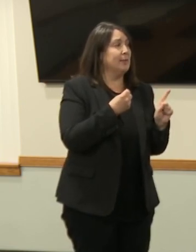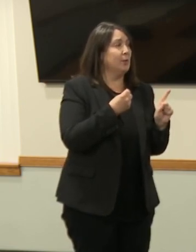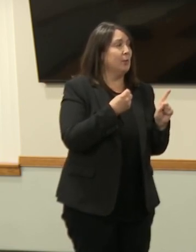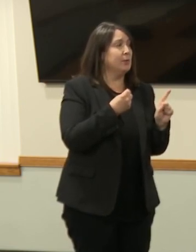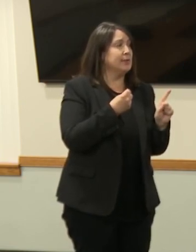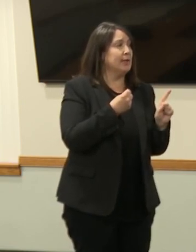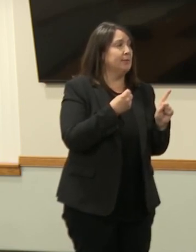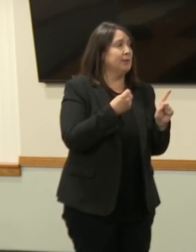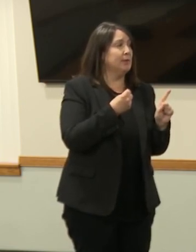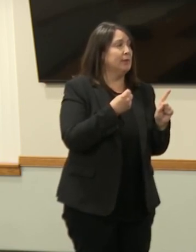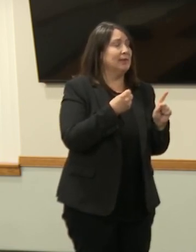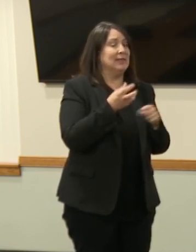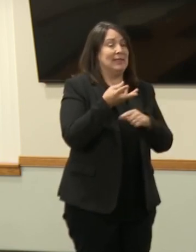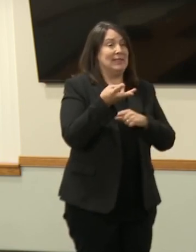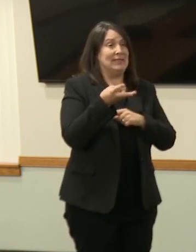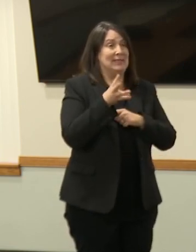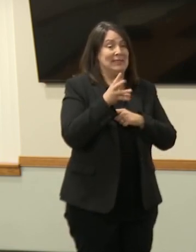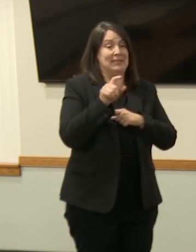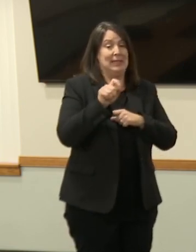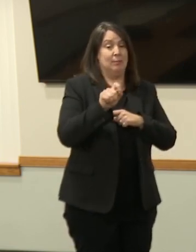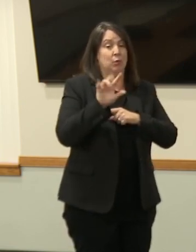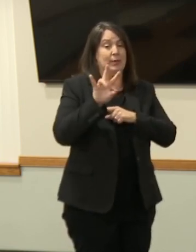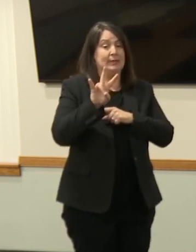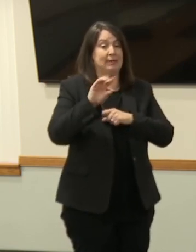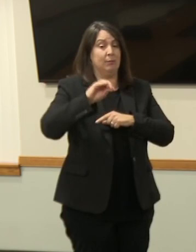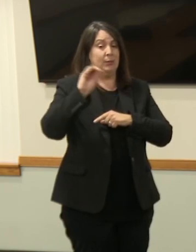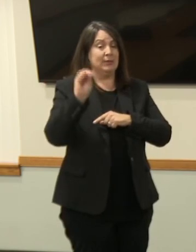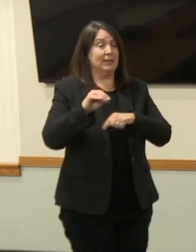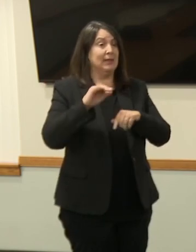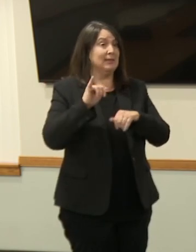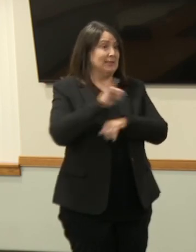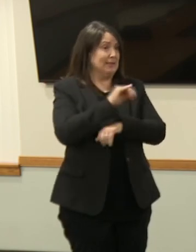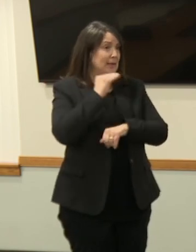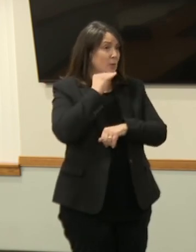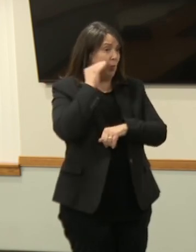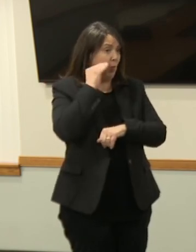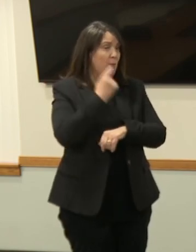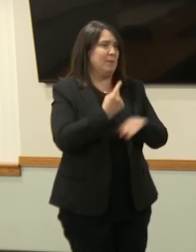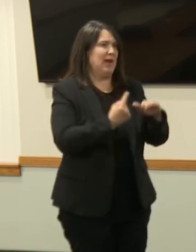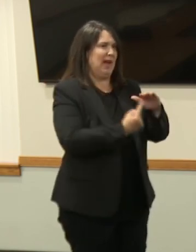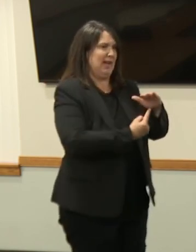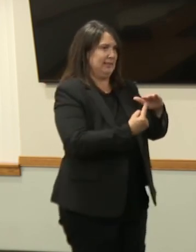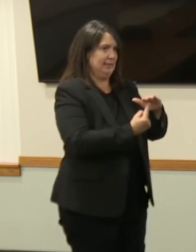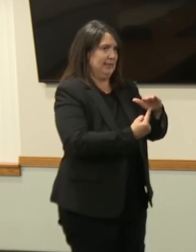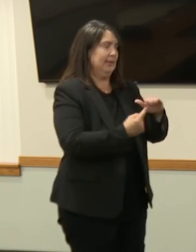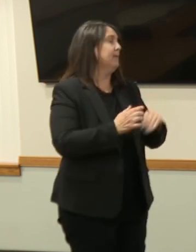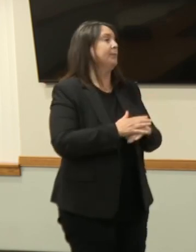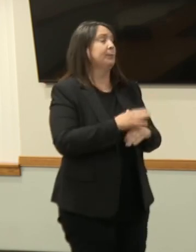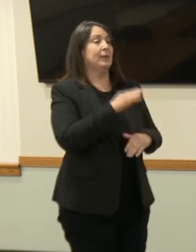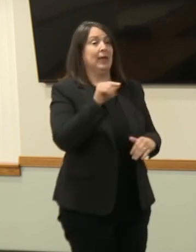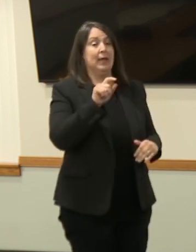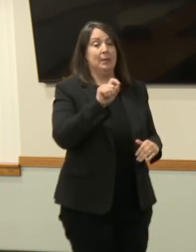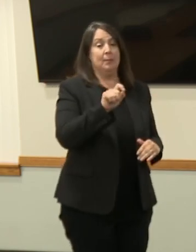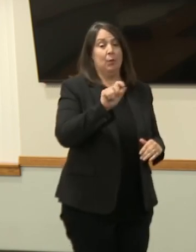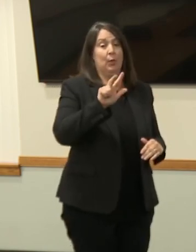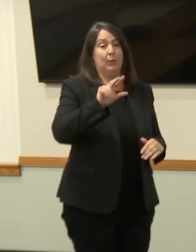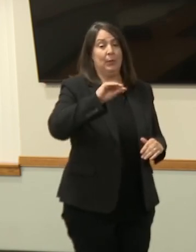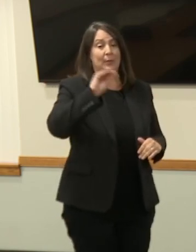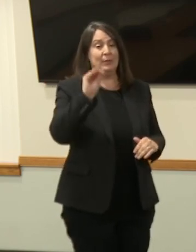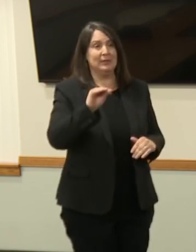say that number one more time. 16.7% are at home and isolating, and 0.3%